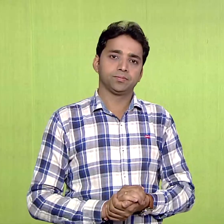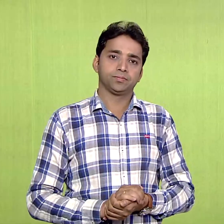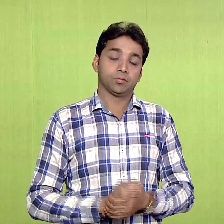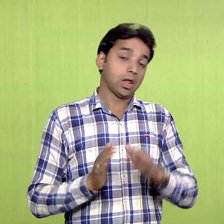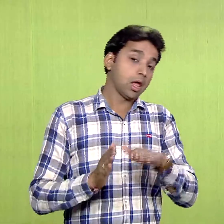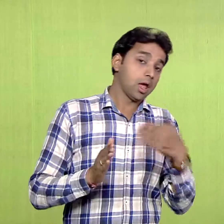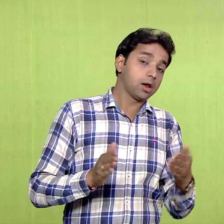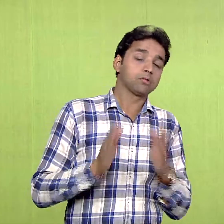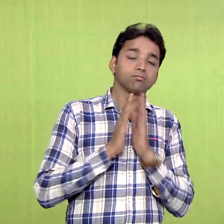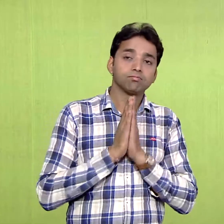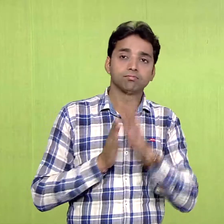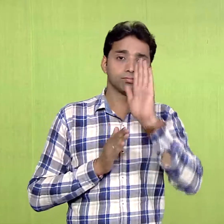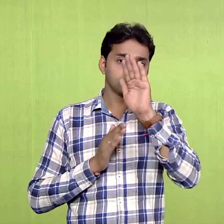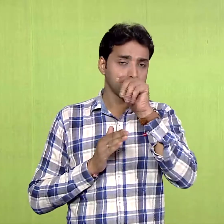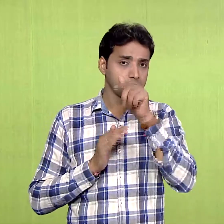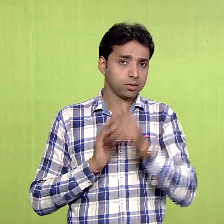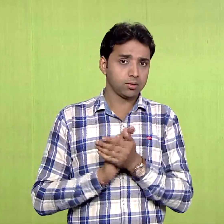Another temple at